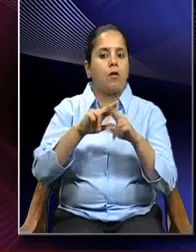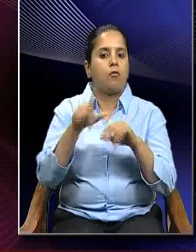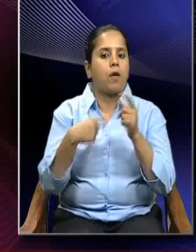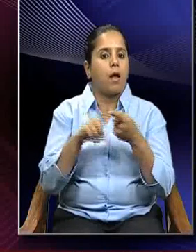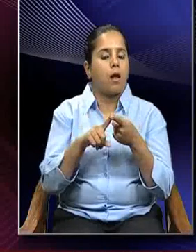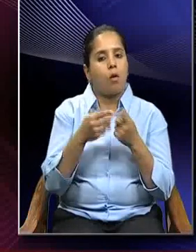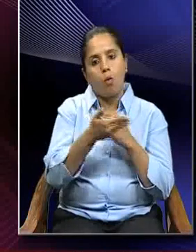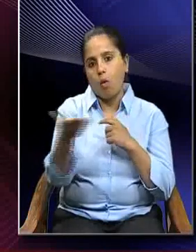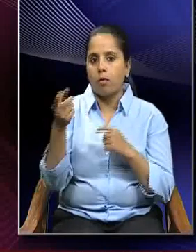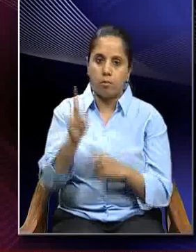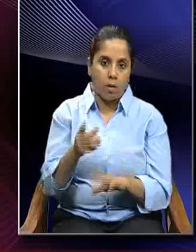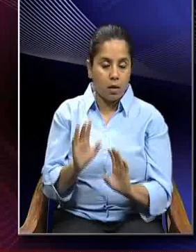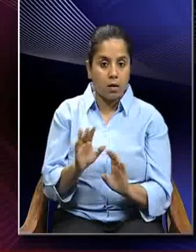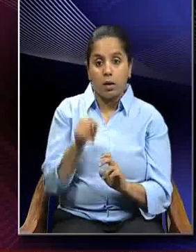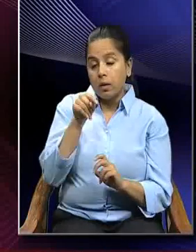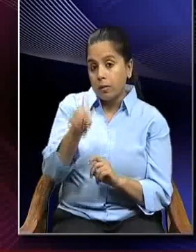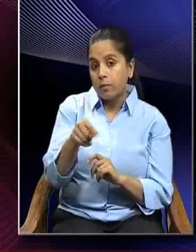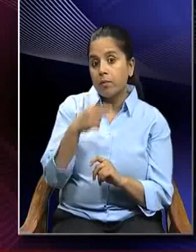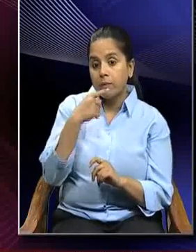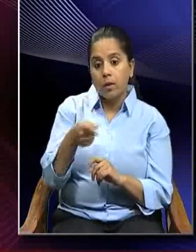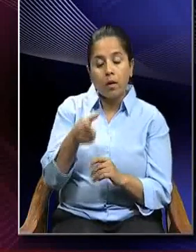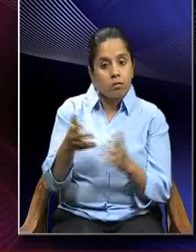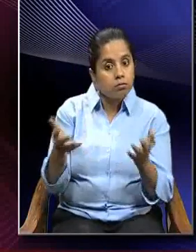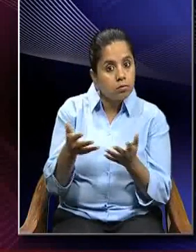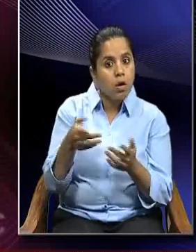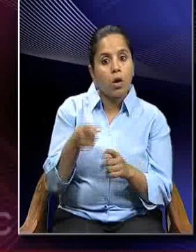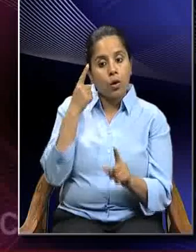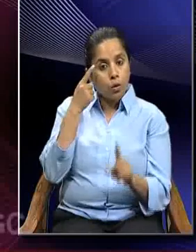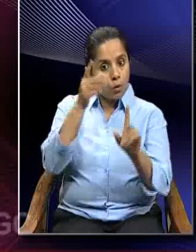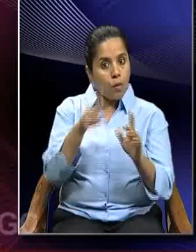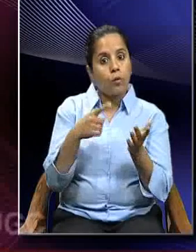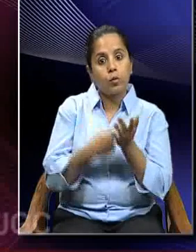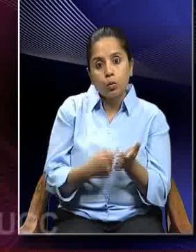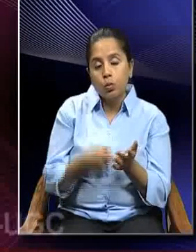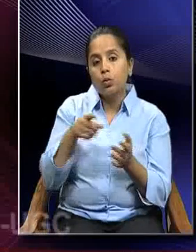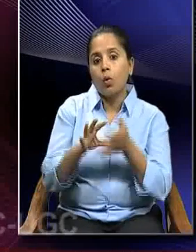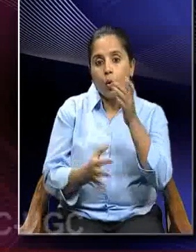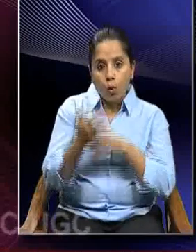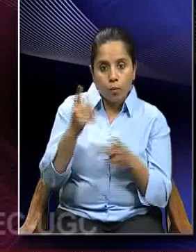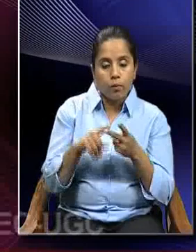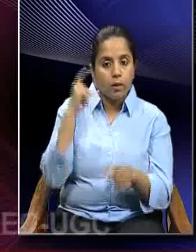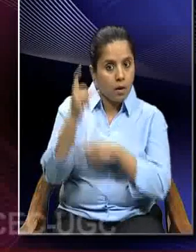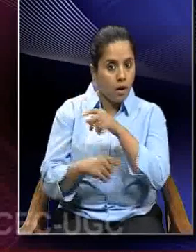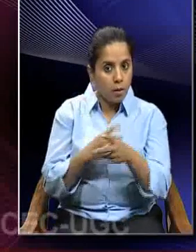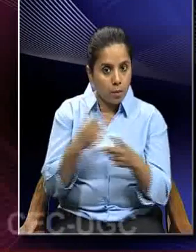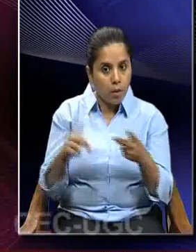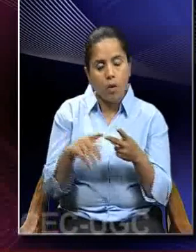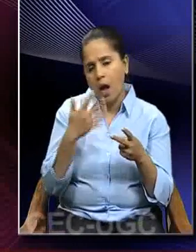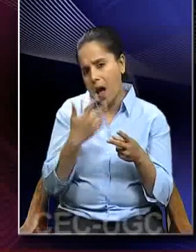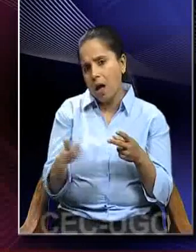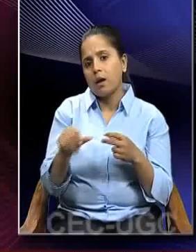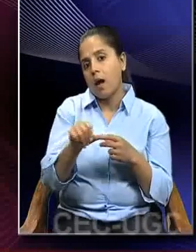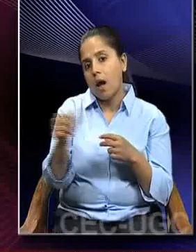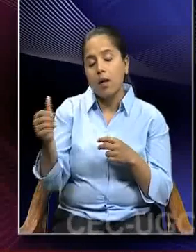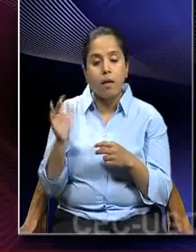And since it is the objective, the role of organizations, corporate entities, or any other type